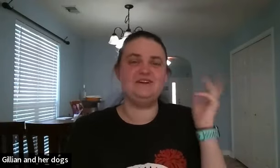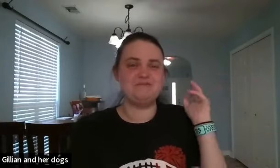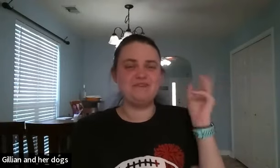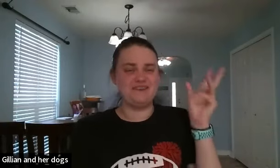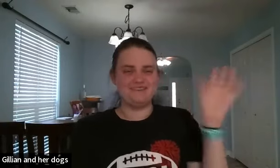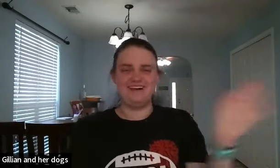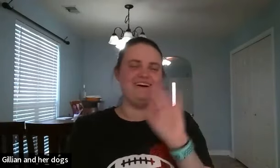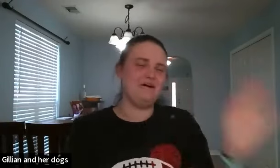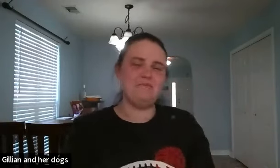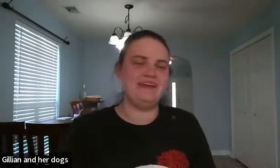him a father-in-law. Oh, man.